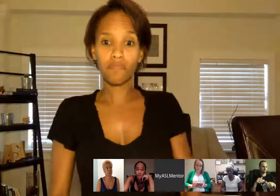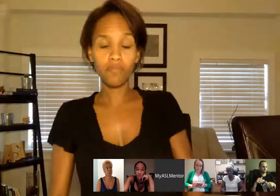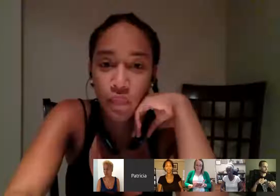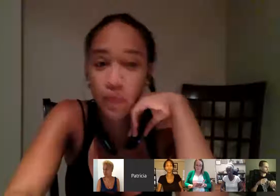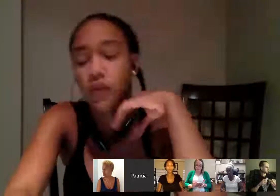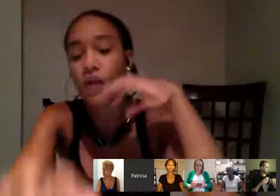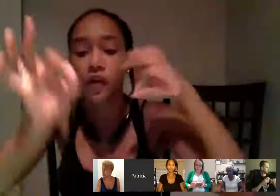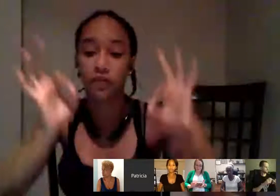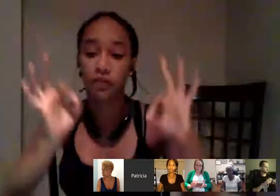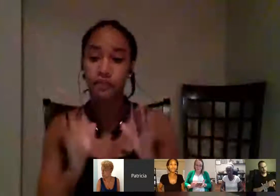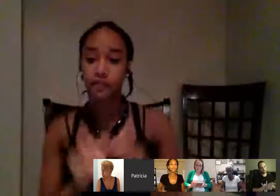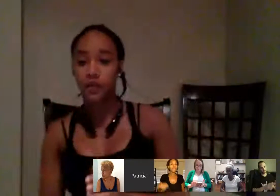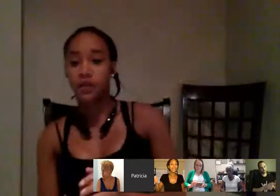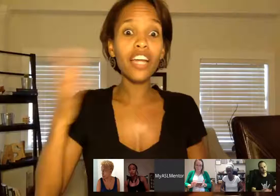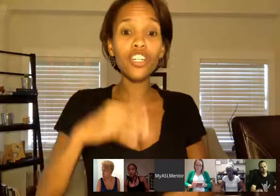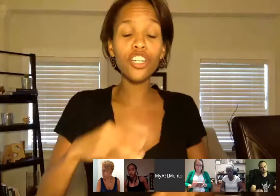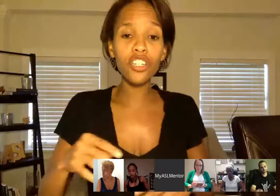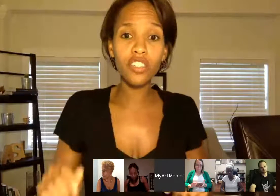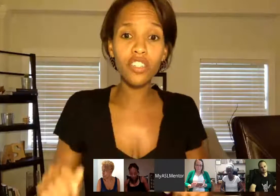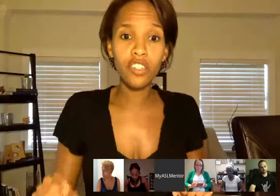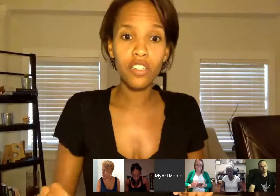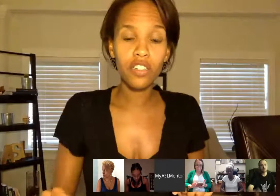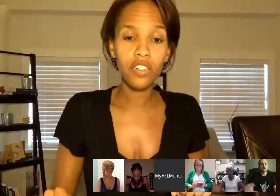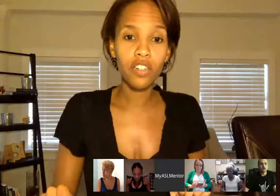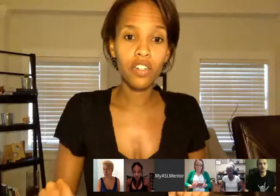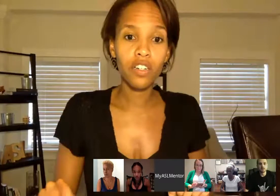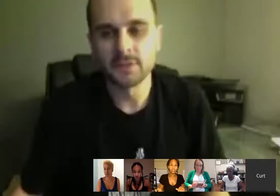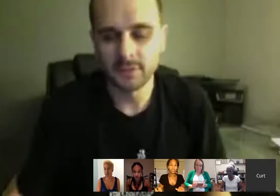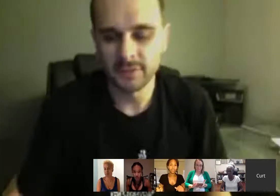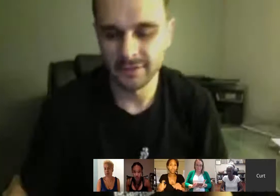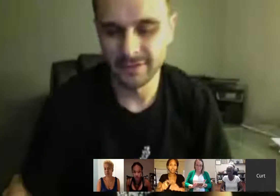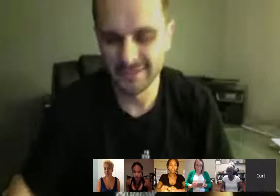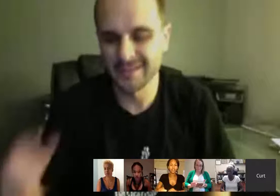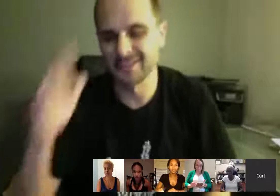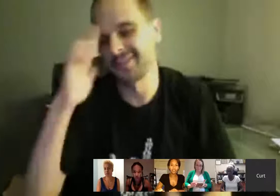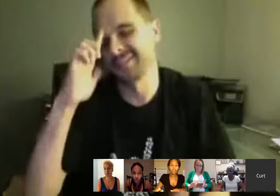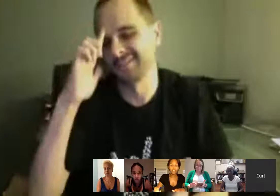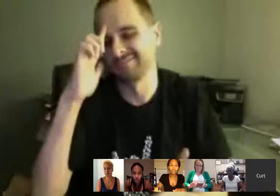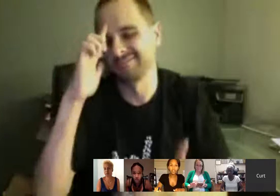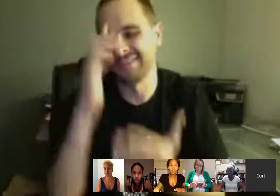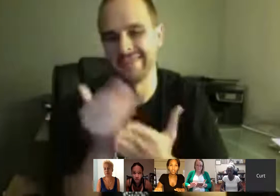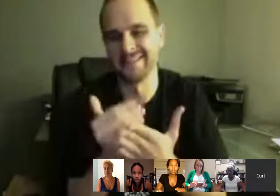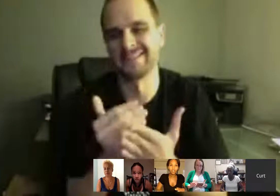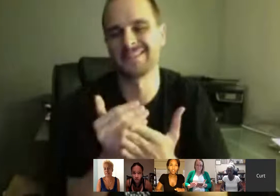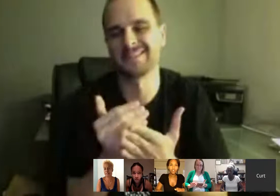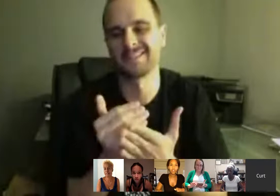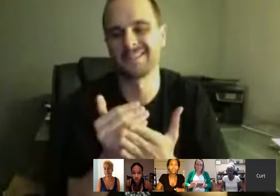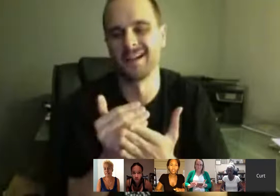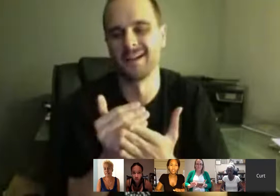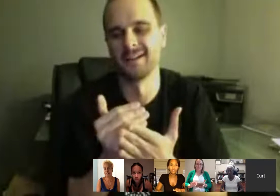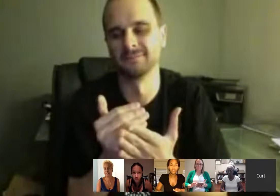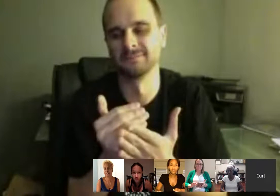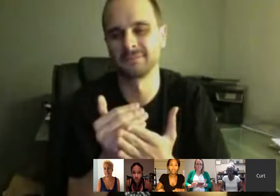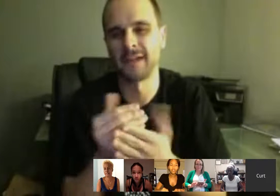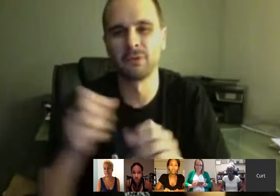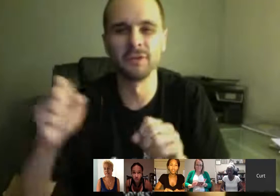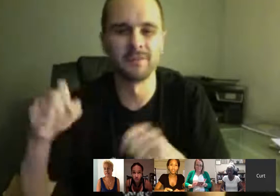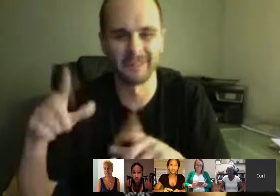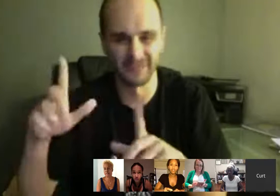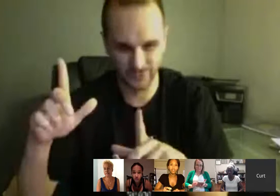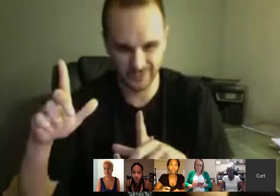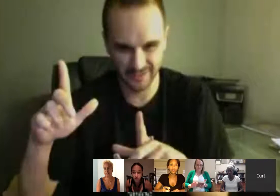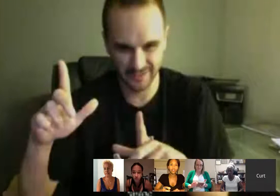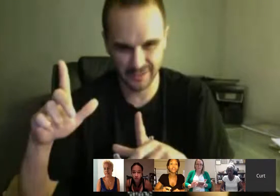Okay. Yep. And Kurt? Since we're discussing this, I pulled